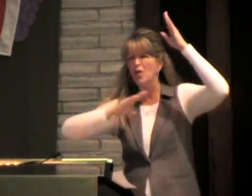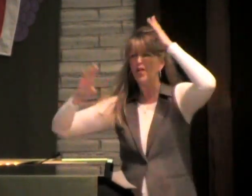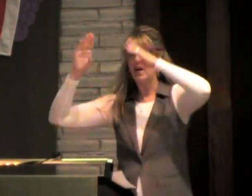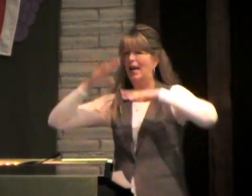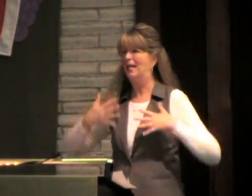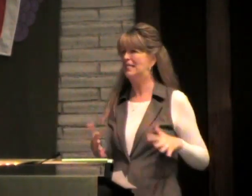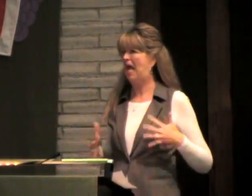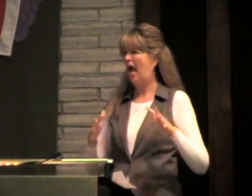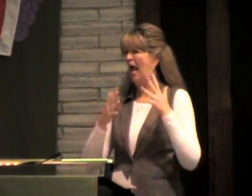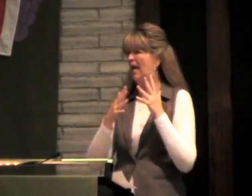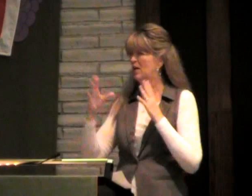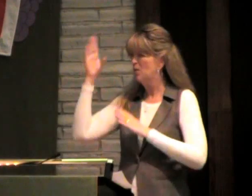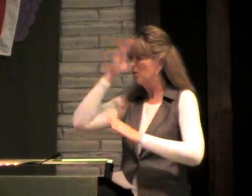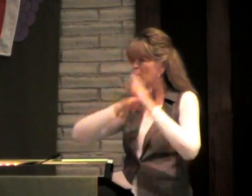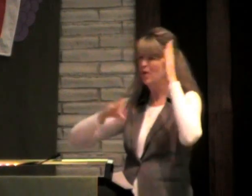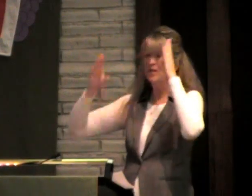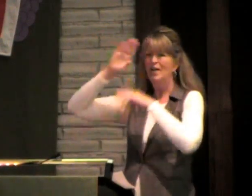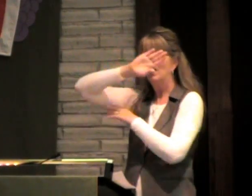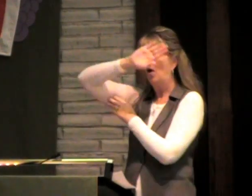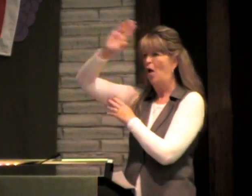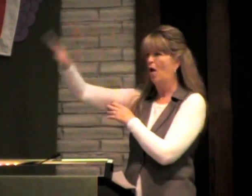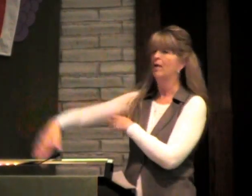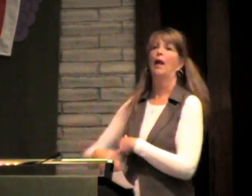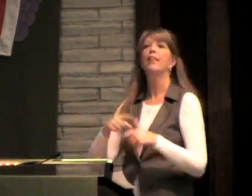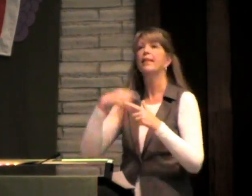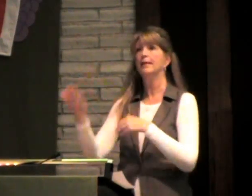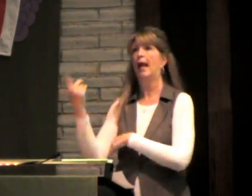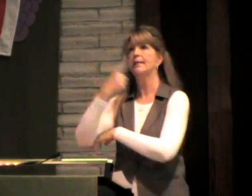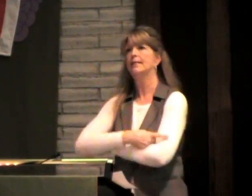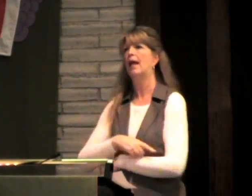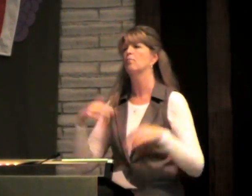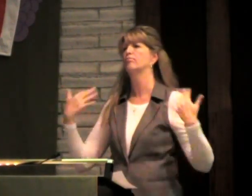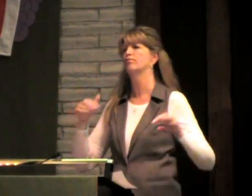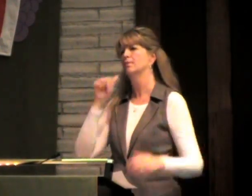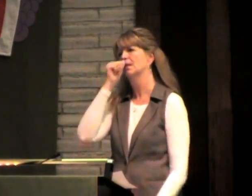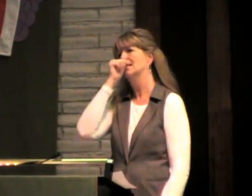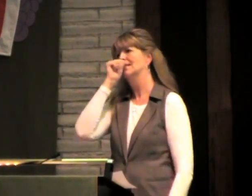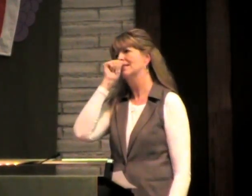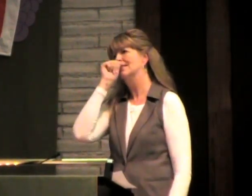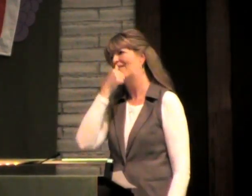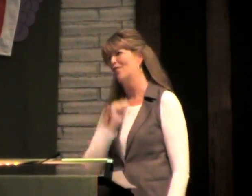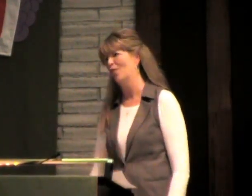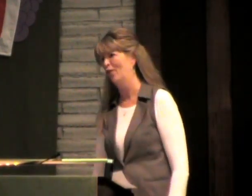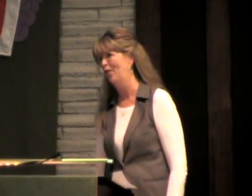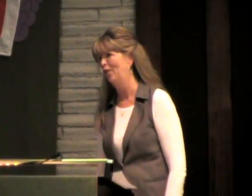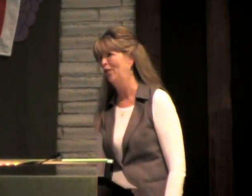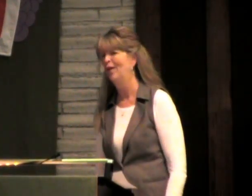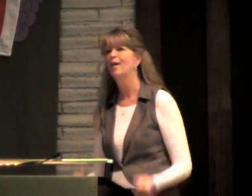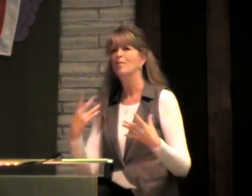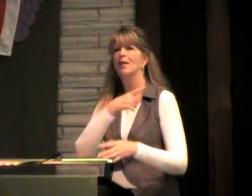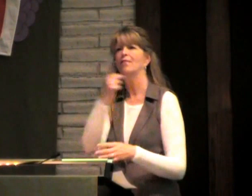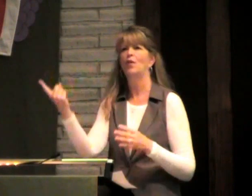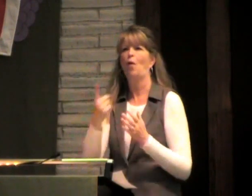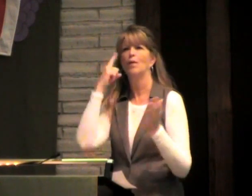night, worrying and anxious and having all these thoughts running through my brain. And then the next day, boy, do I suffer.